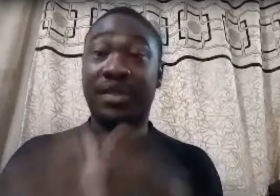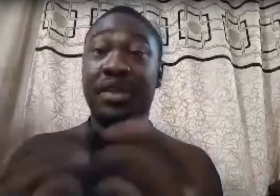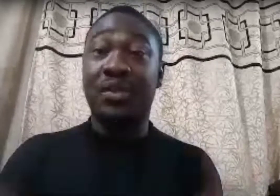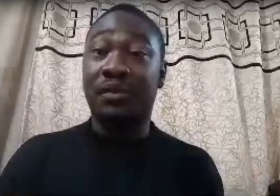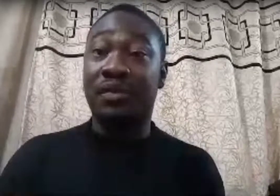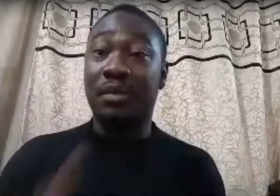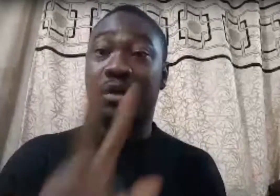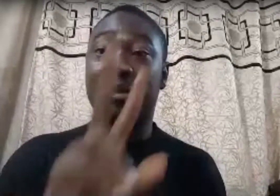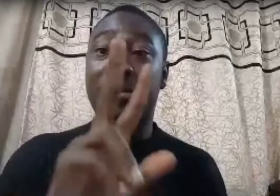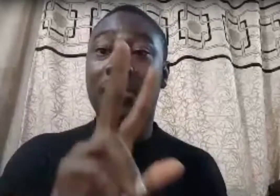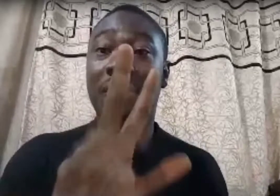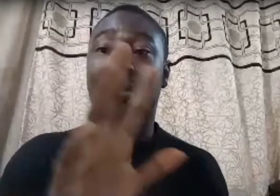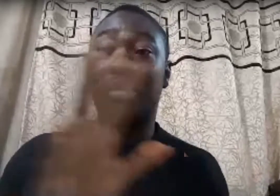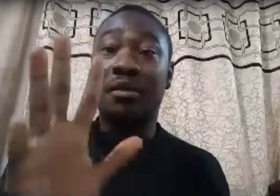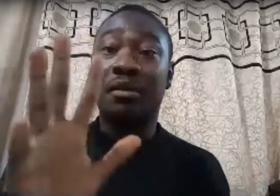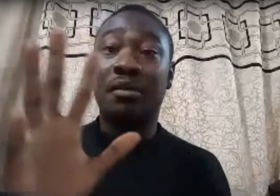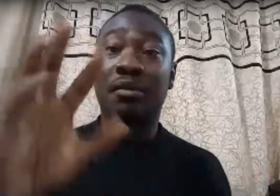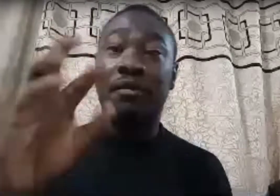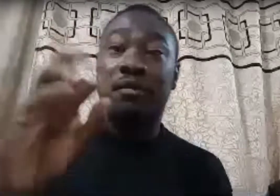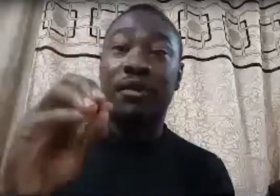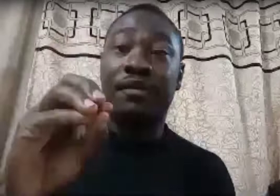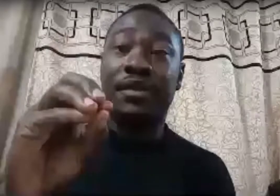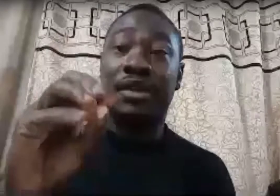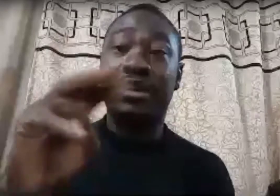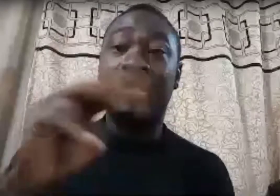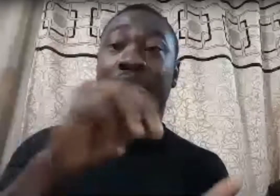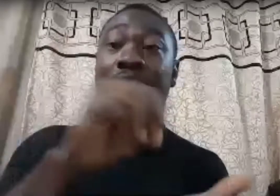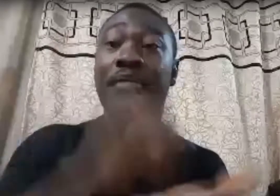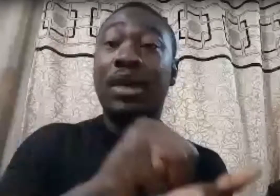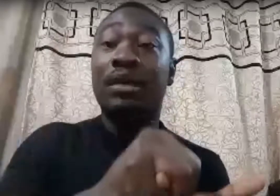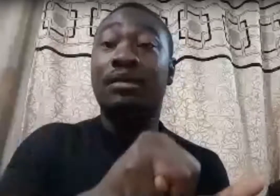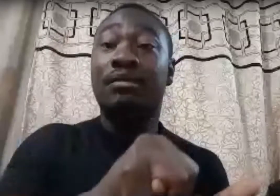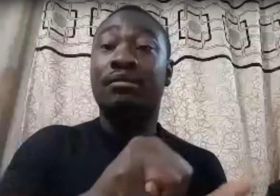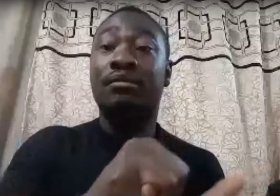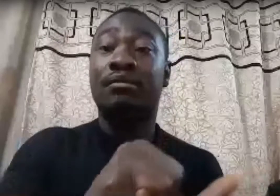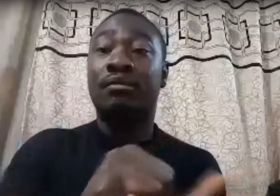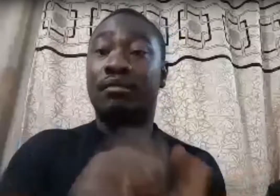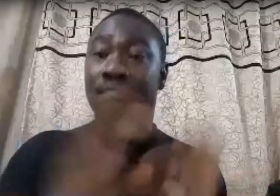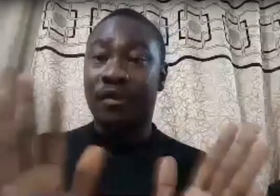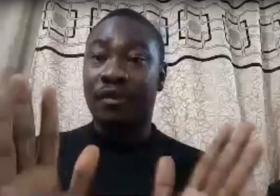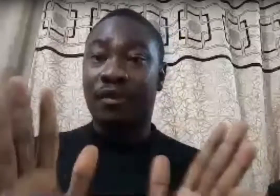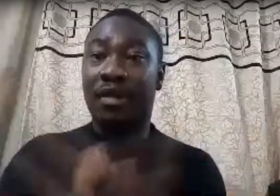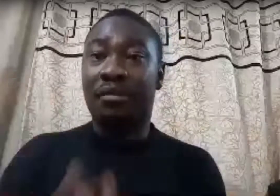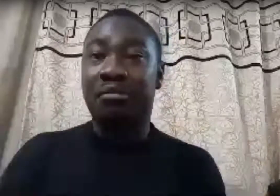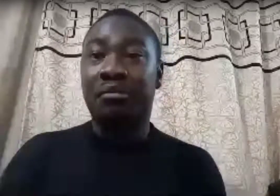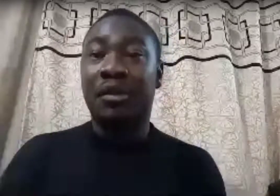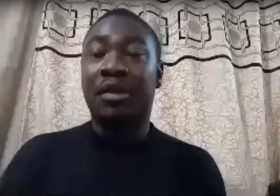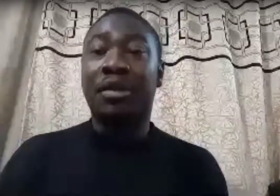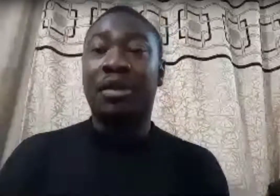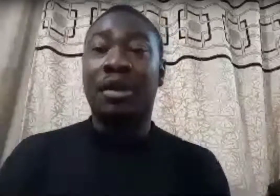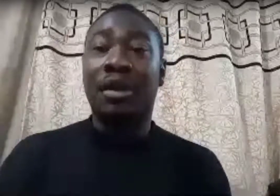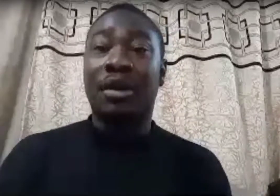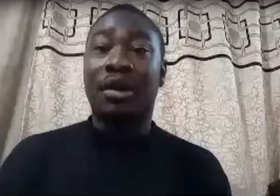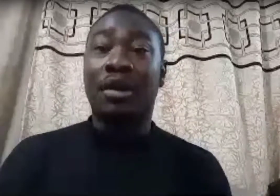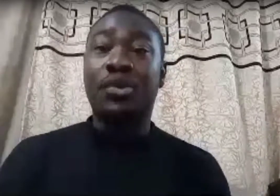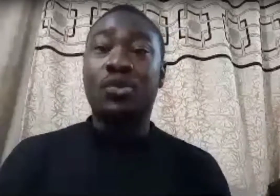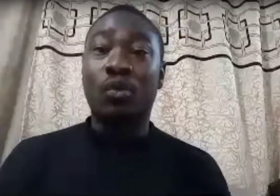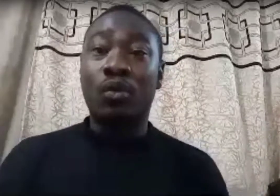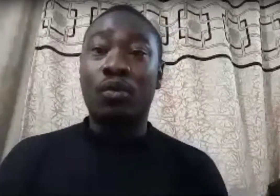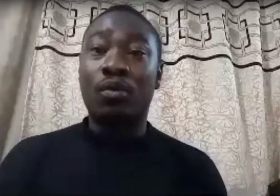250 million. Fine. Up to 999 million.